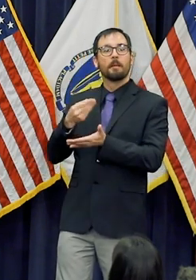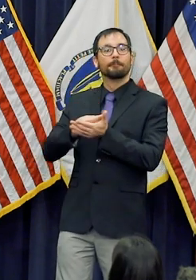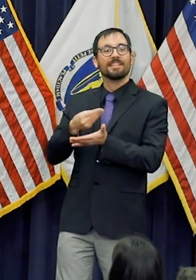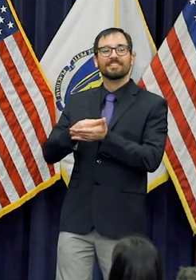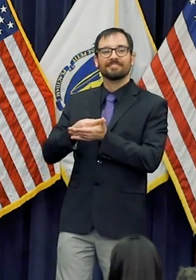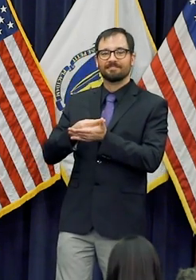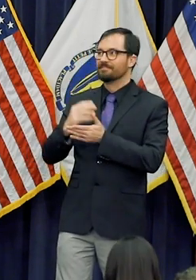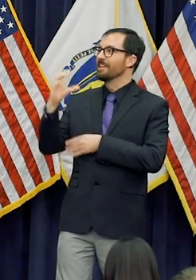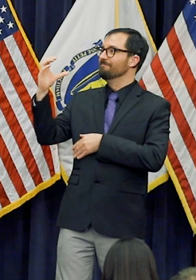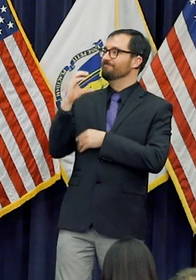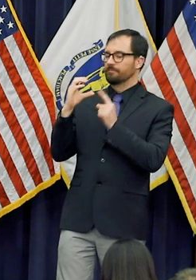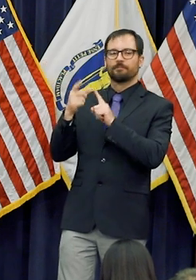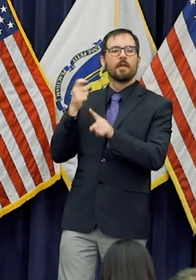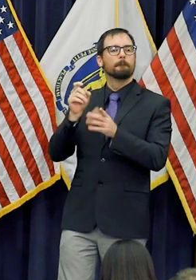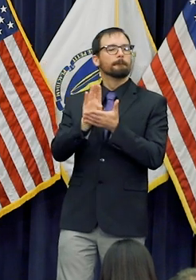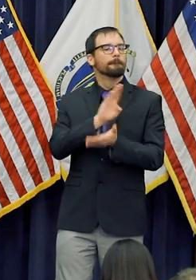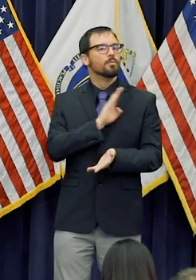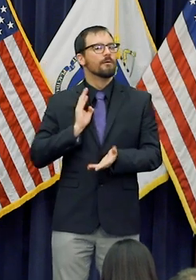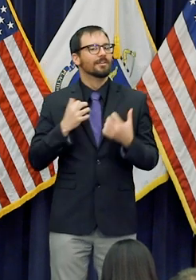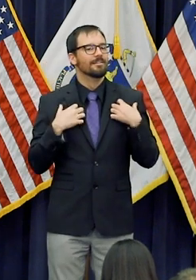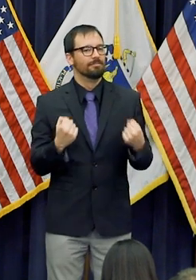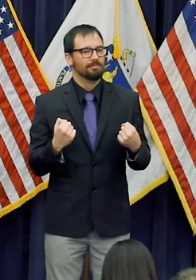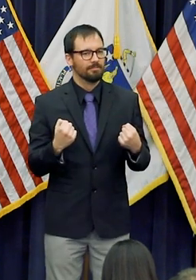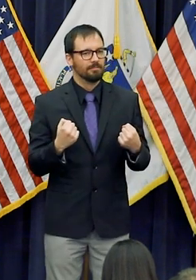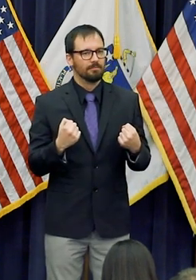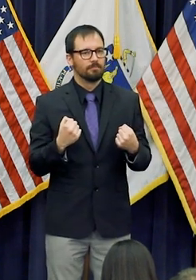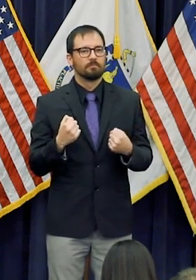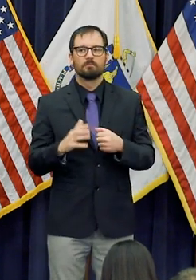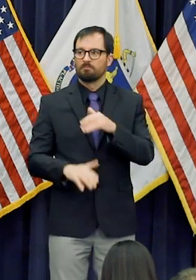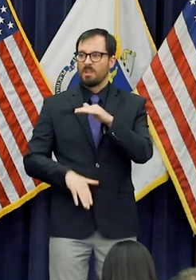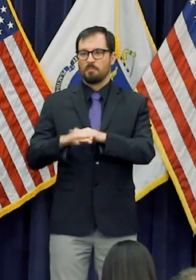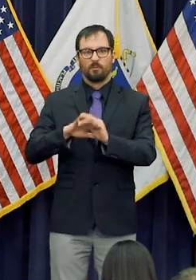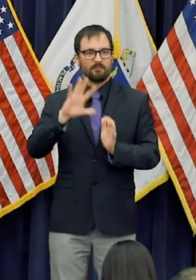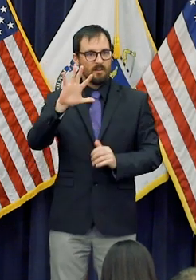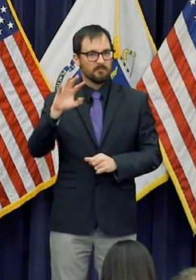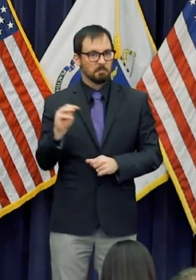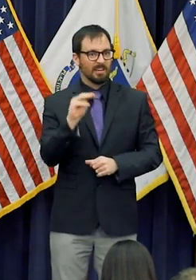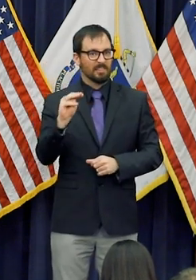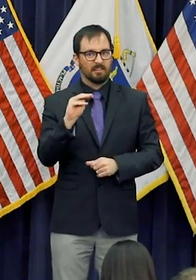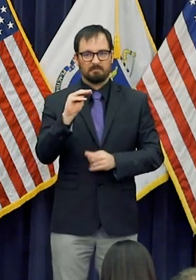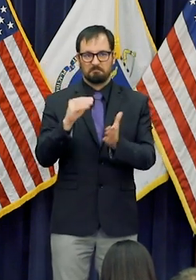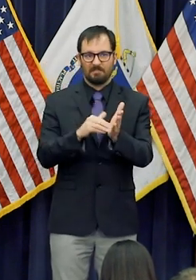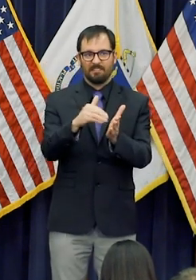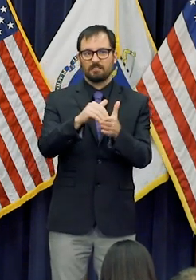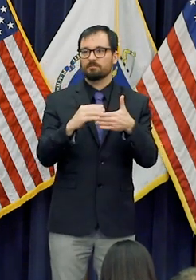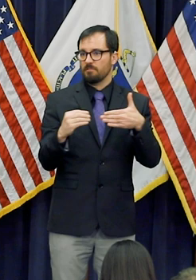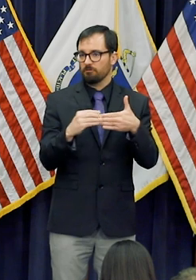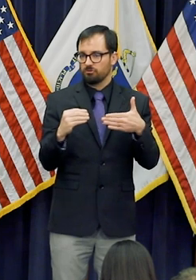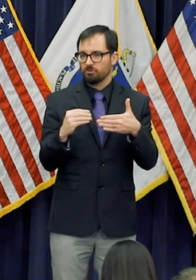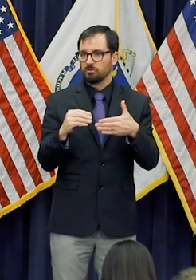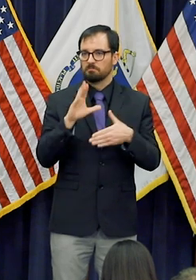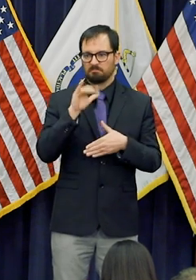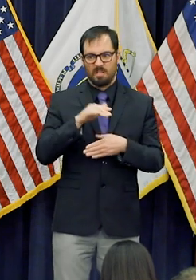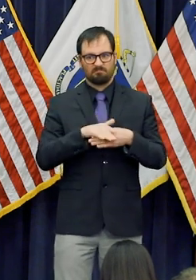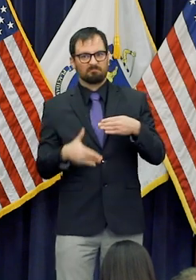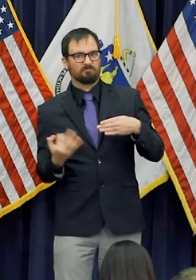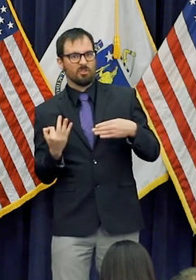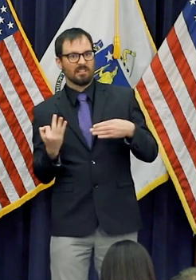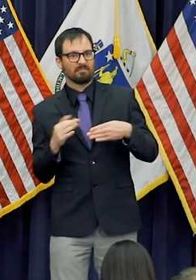up to $5 million by the end of this week. As soon as contracts come back, we are releasing funds. We have